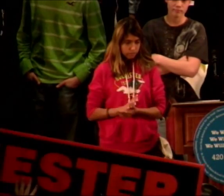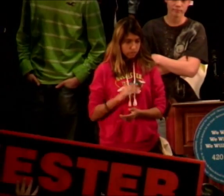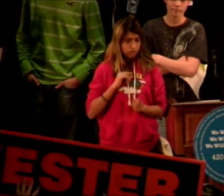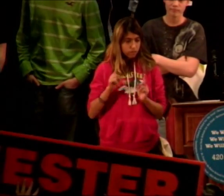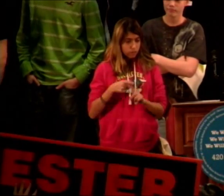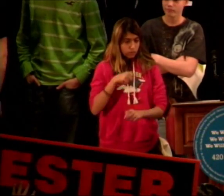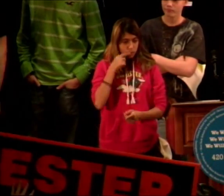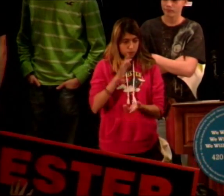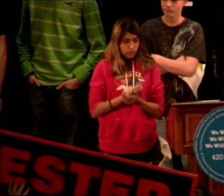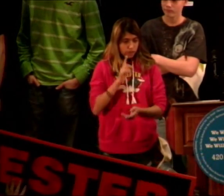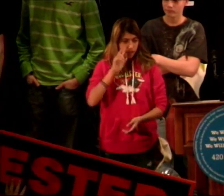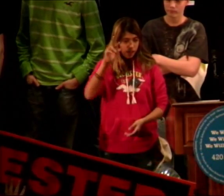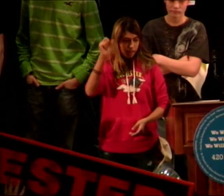graduated from 4201 schools.